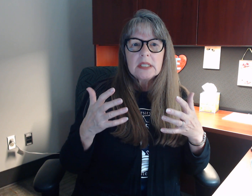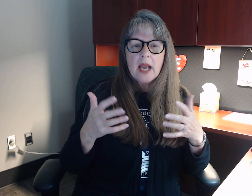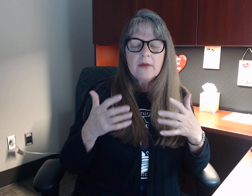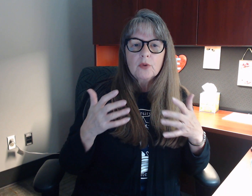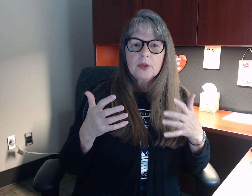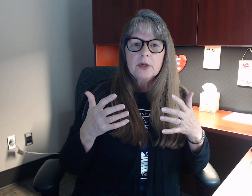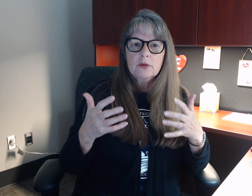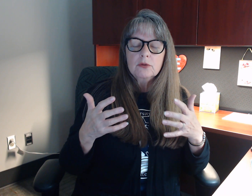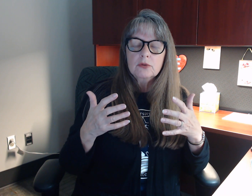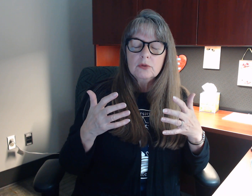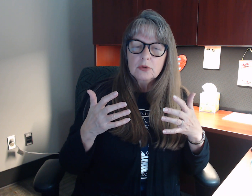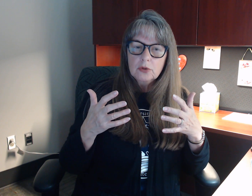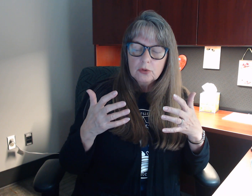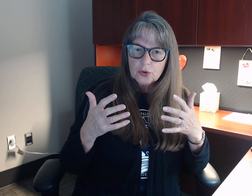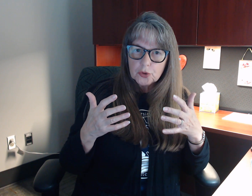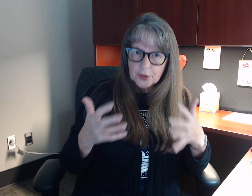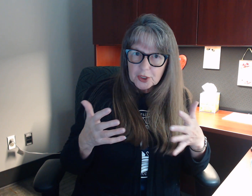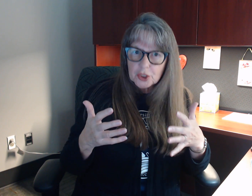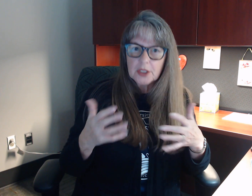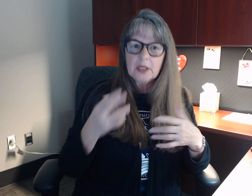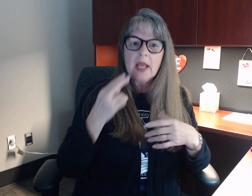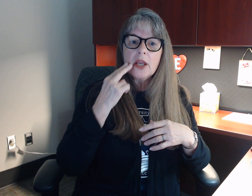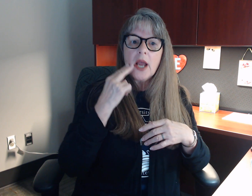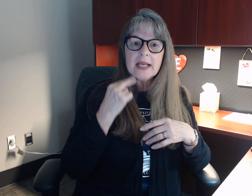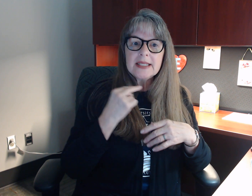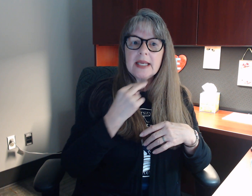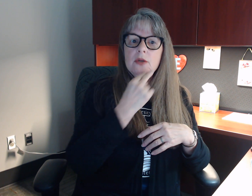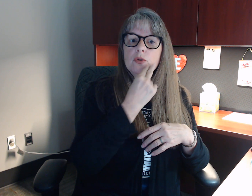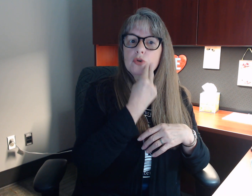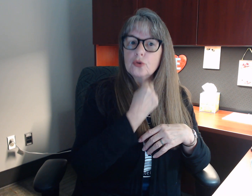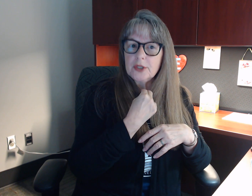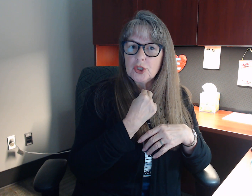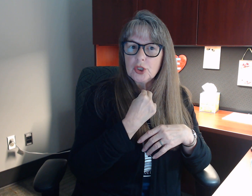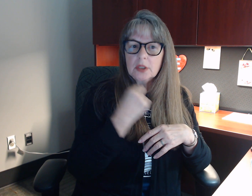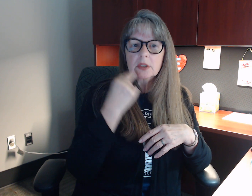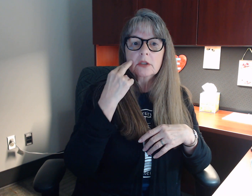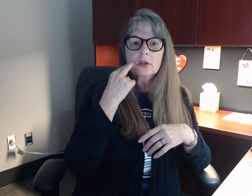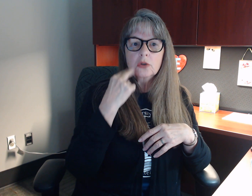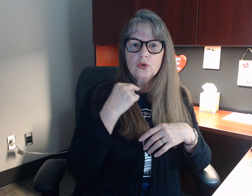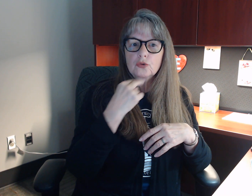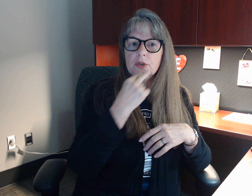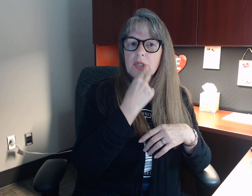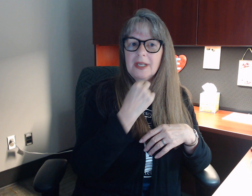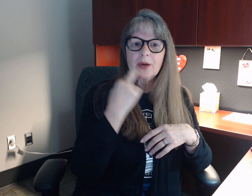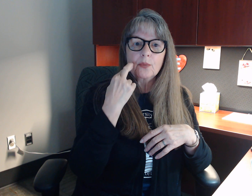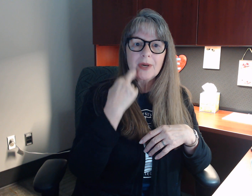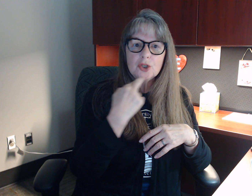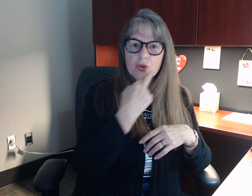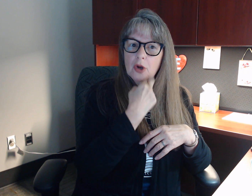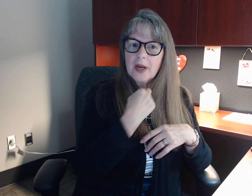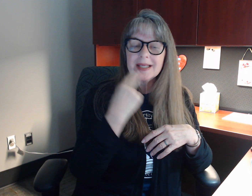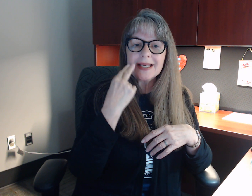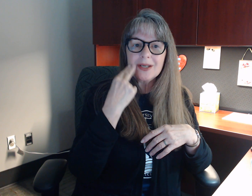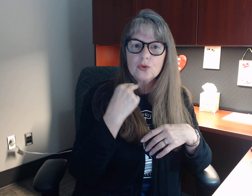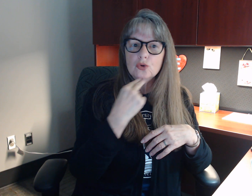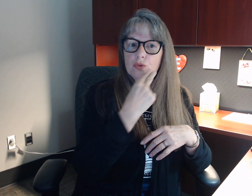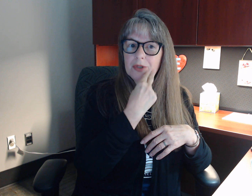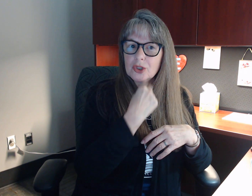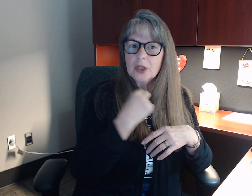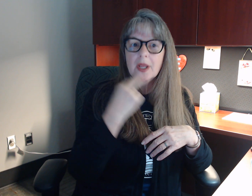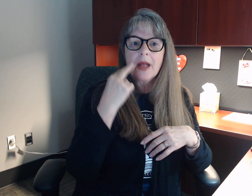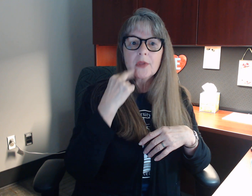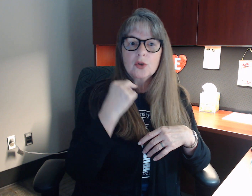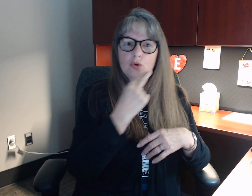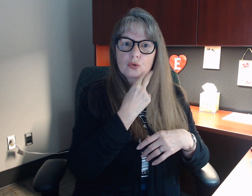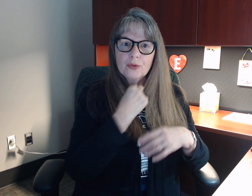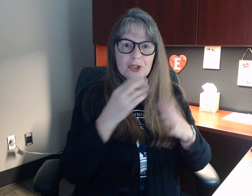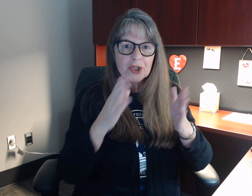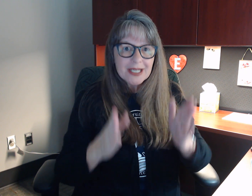for nutrition. I say nutrition like restaurant. I say nutrition, the